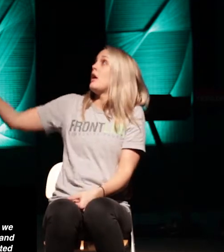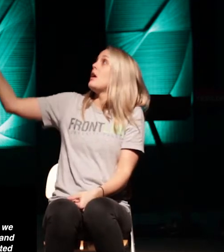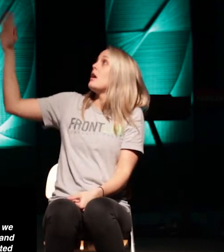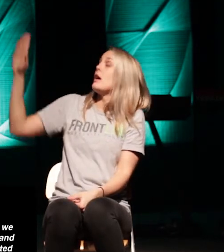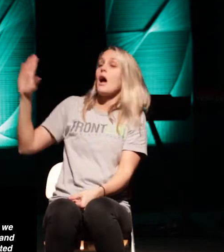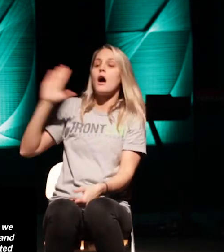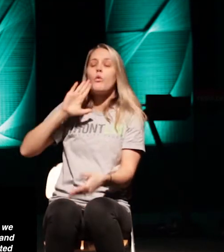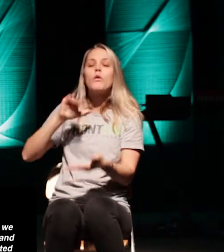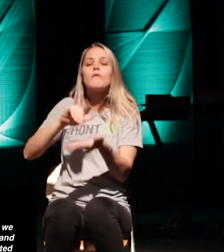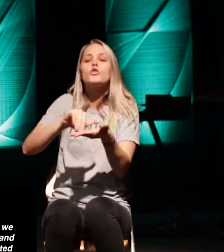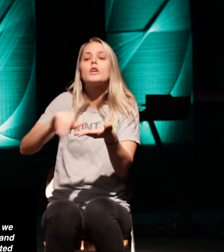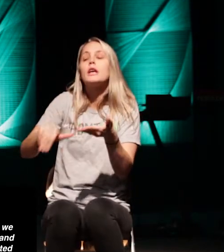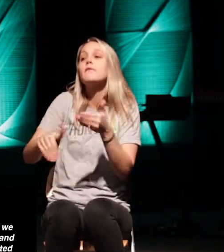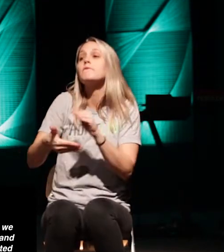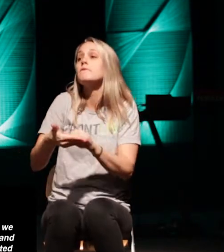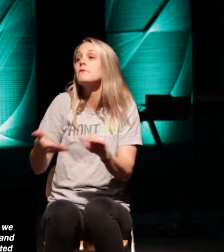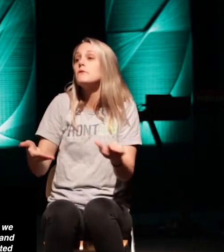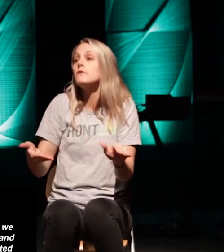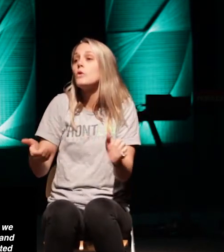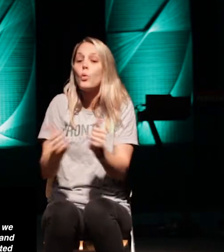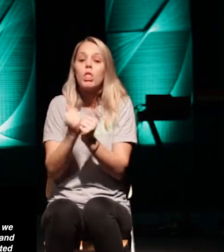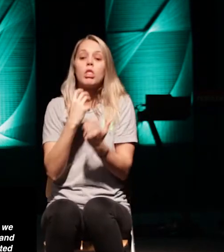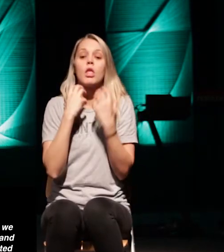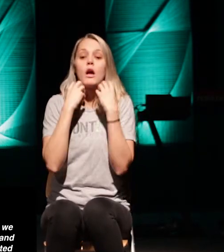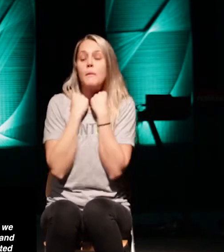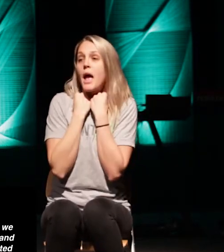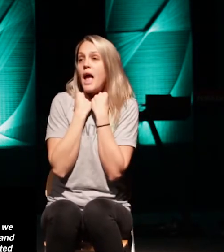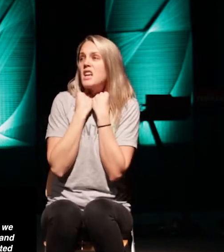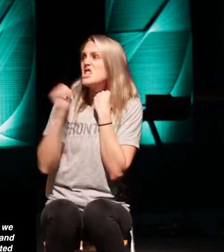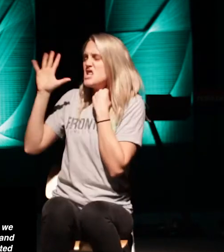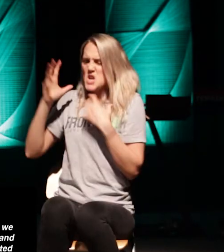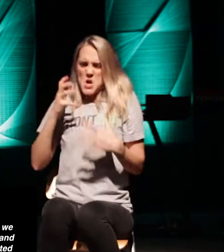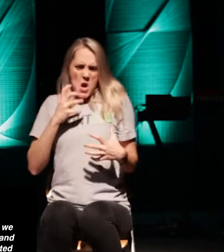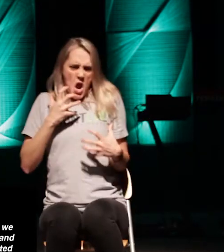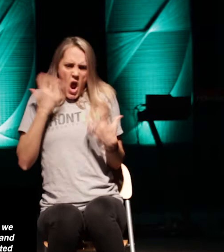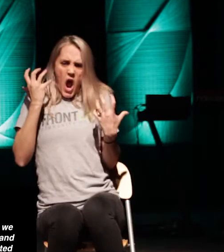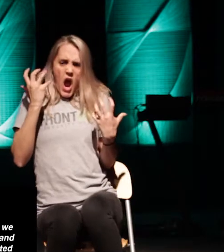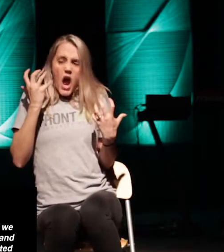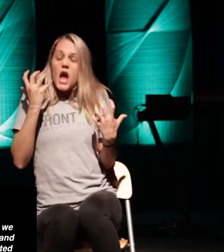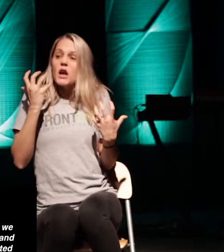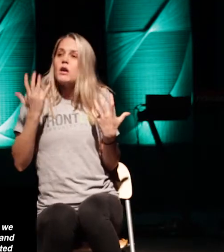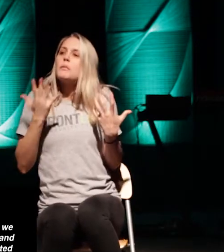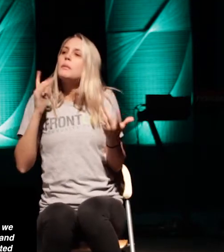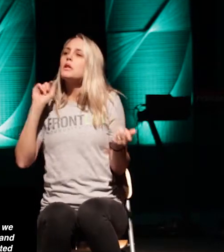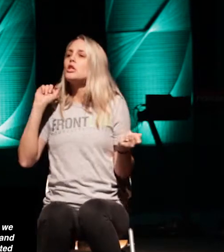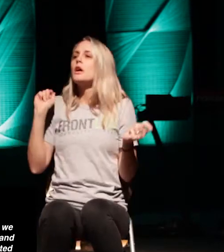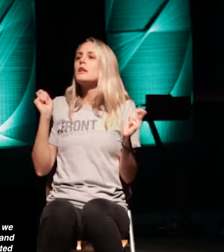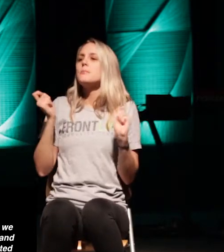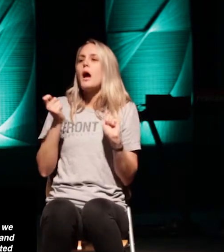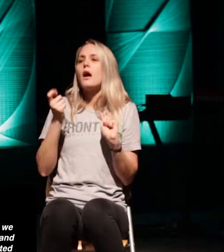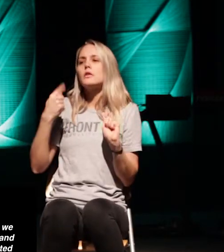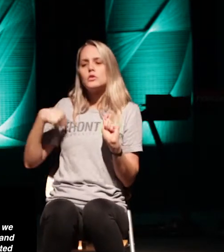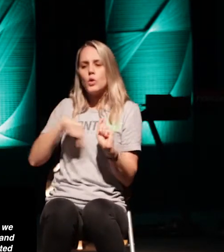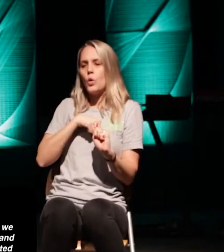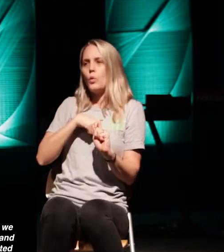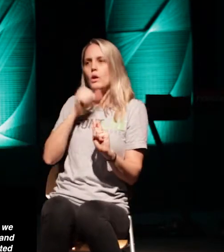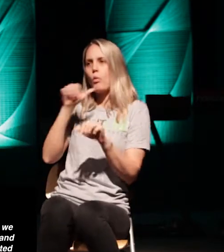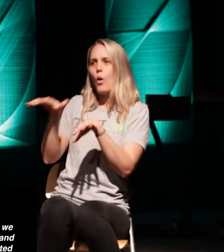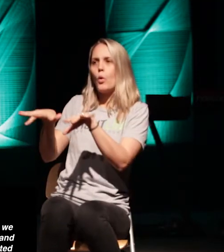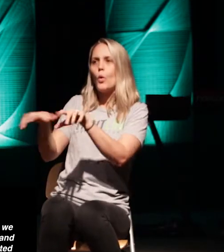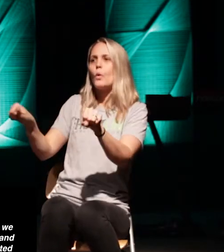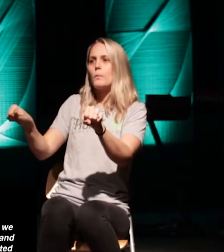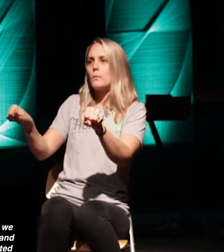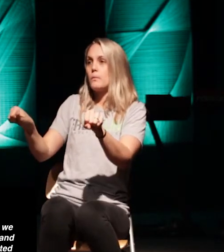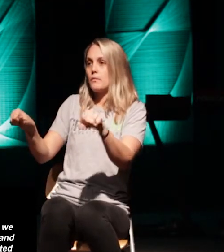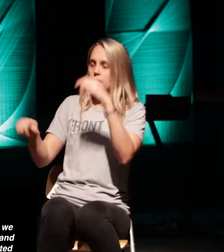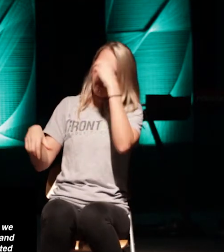with compassion turn from his fierce anger so that we will not perish. When God saw what they did and how